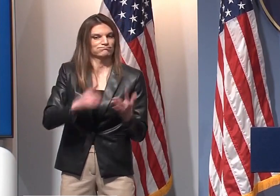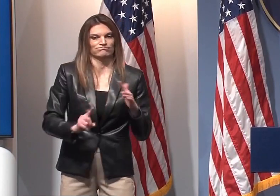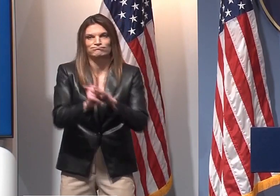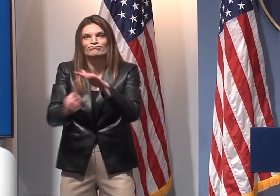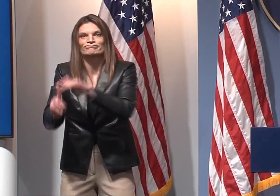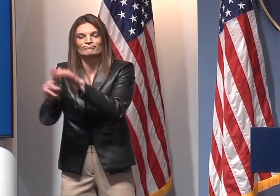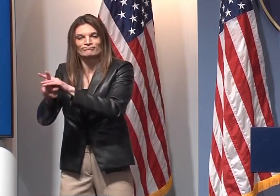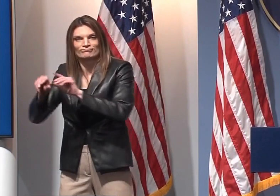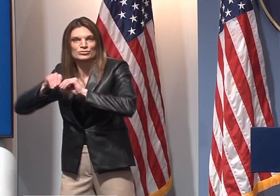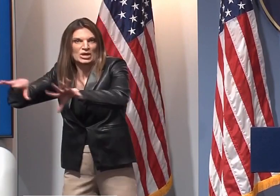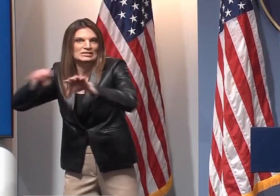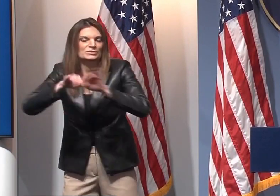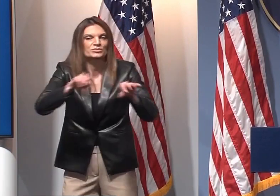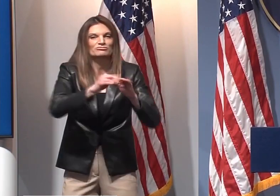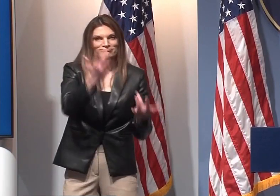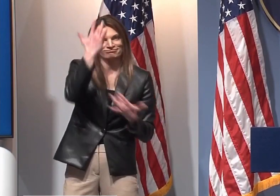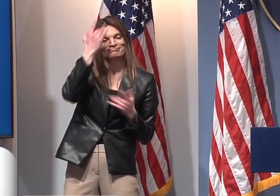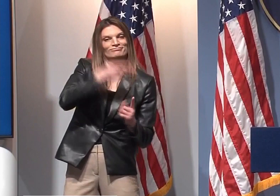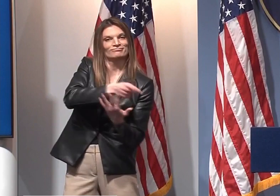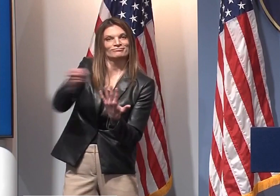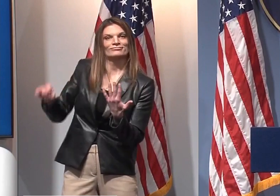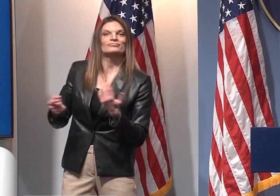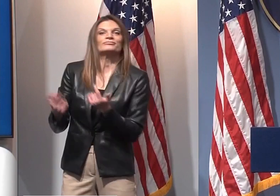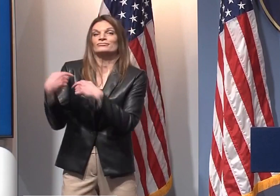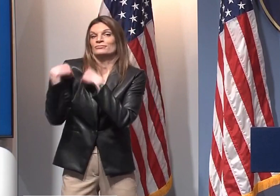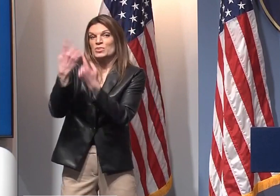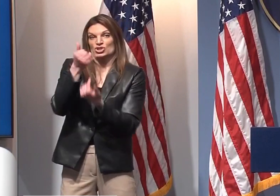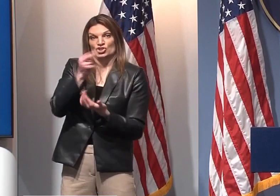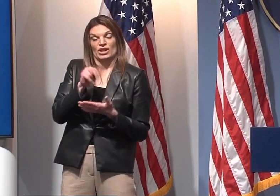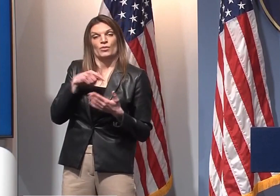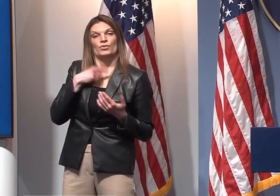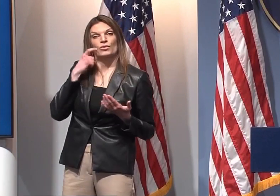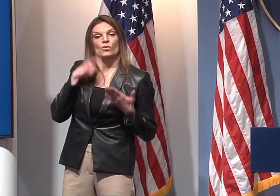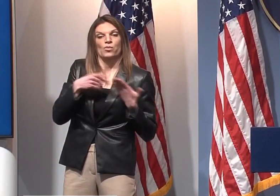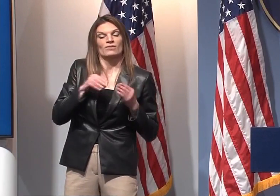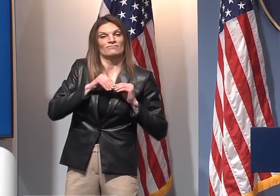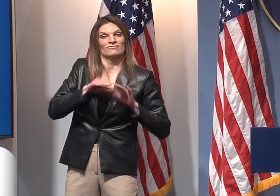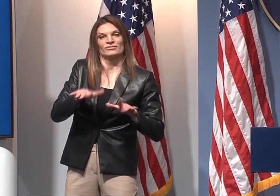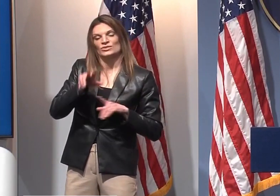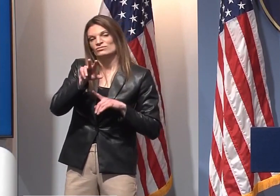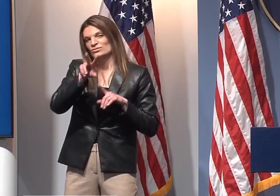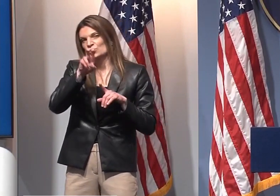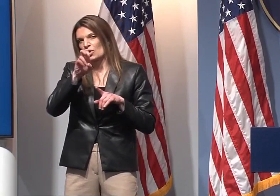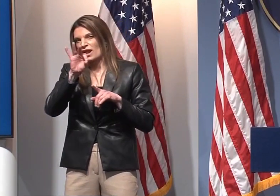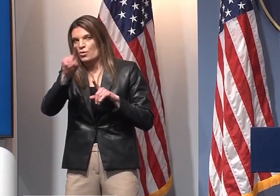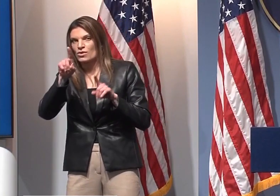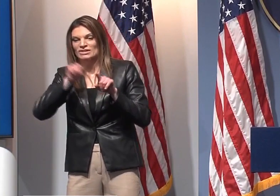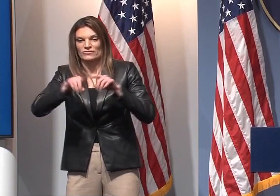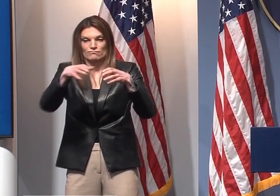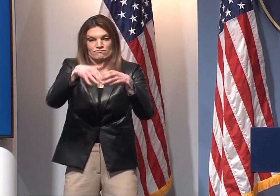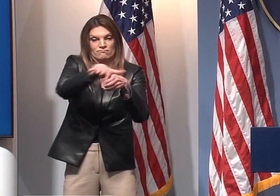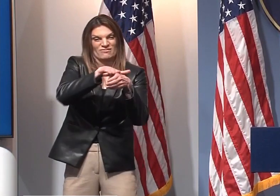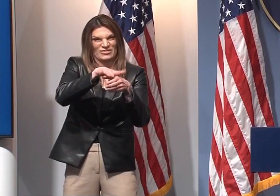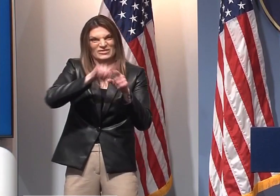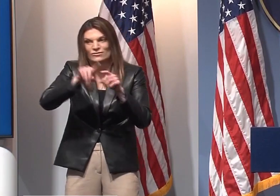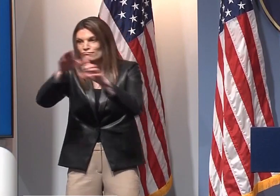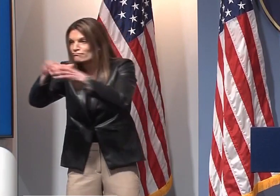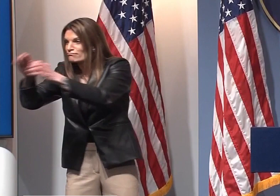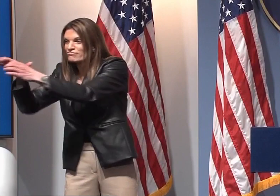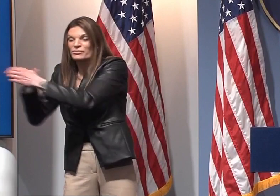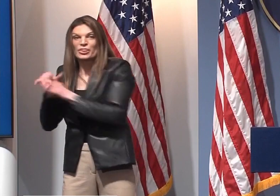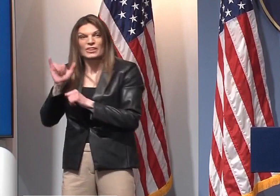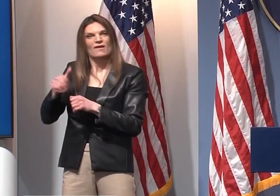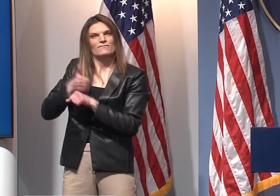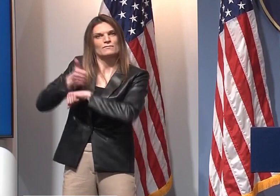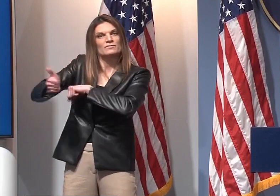January, we've identified 291 clusters associated with youth sports teams. Since last week, we've